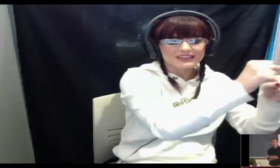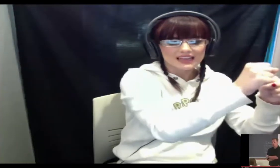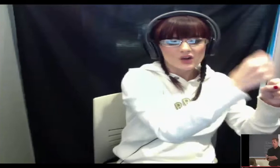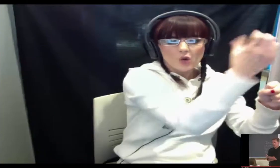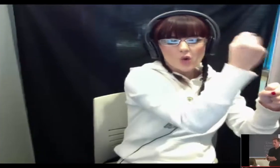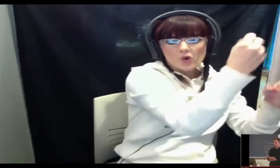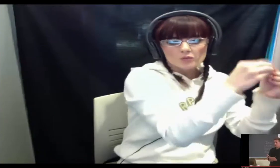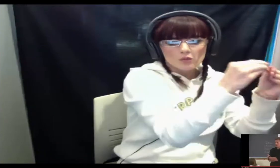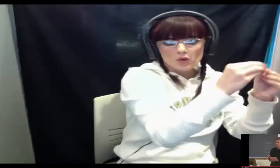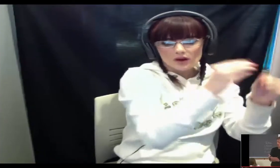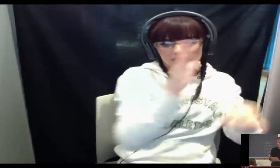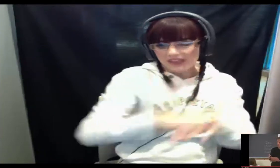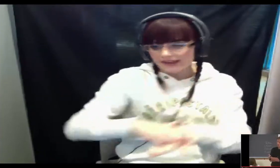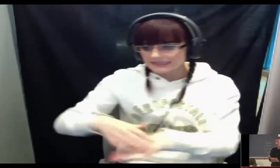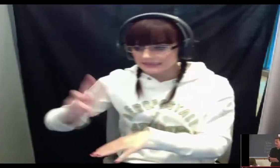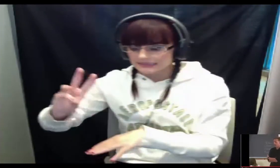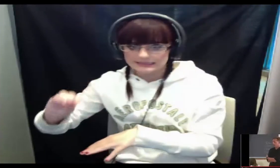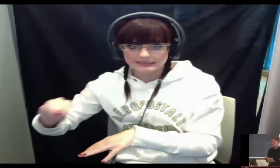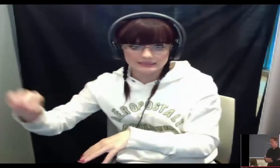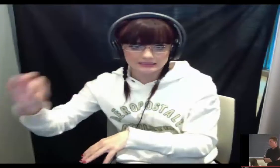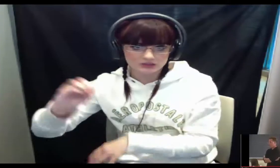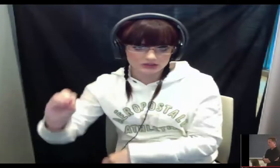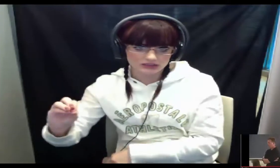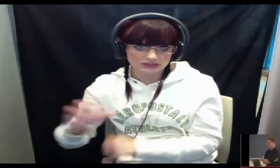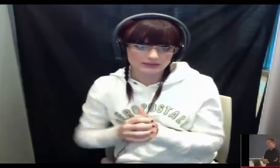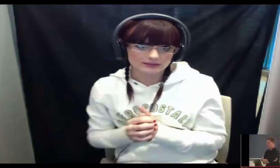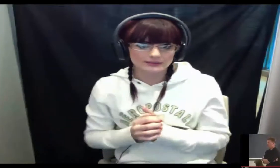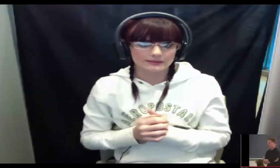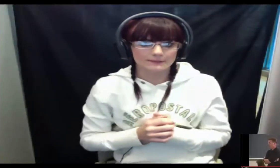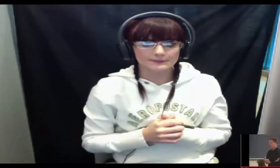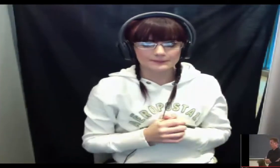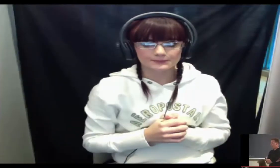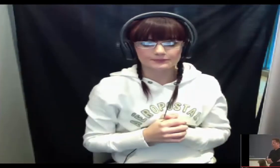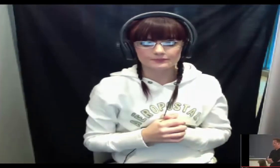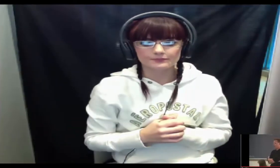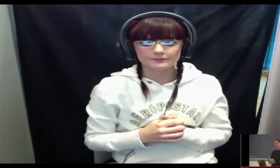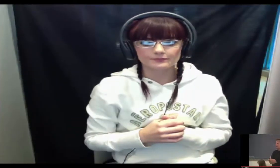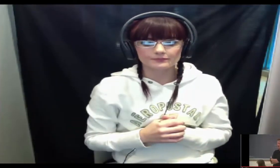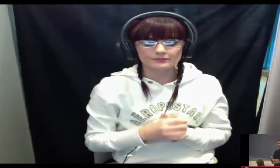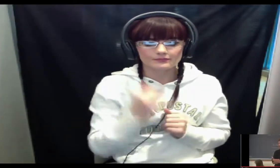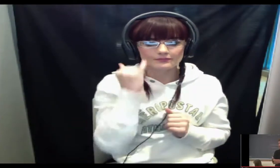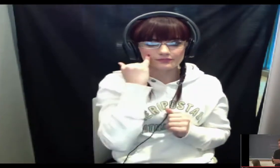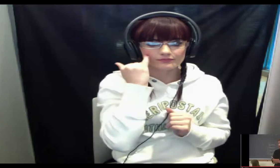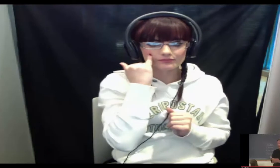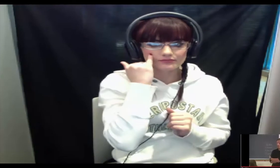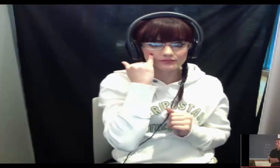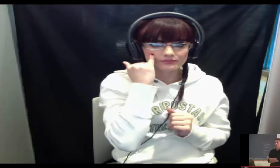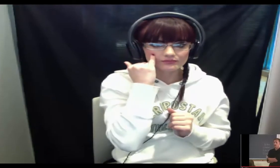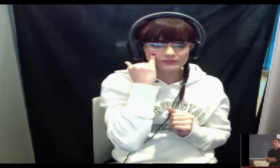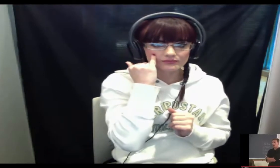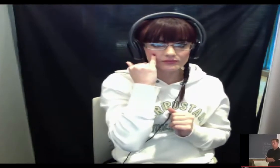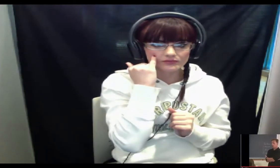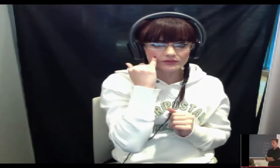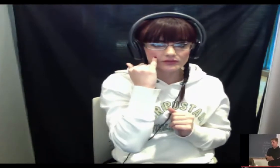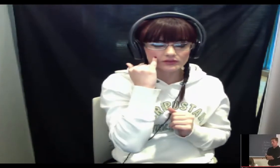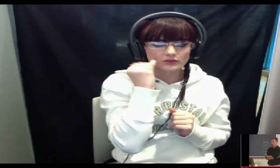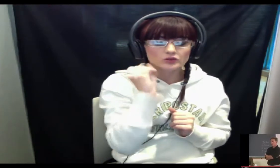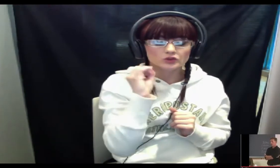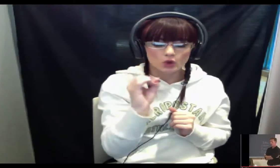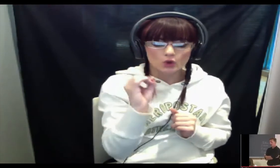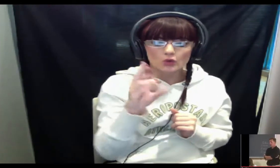us is we're measuring how much moisture is in the air at that time compared to how